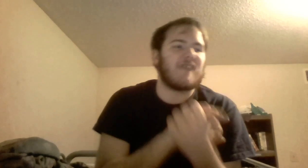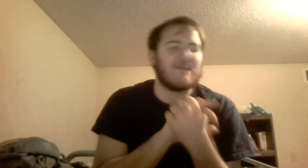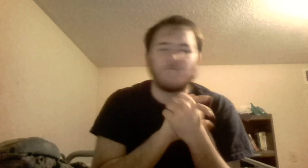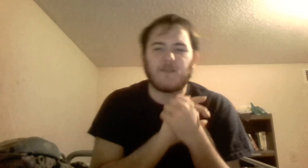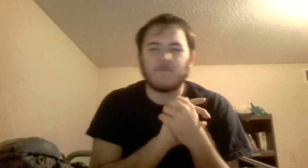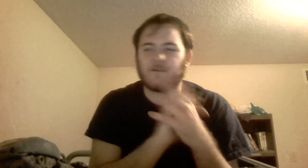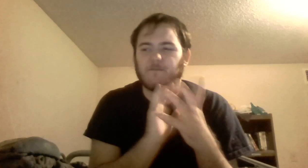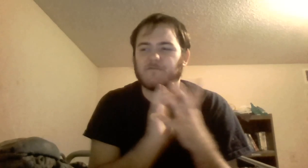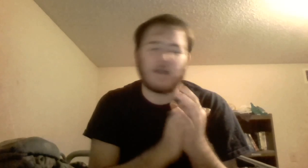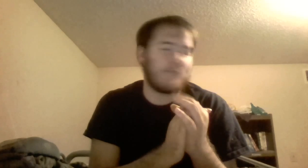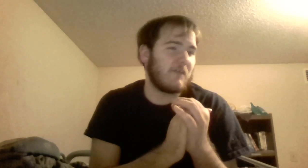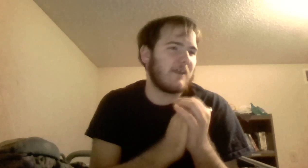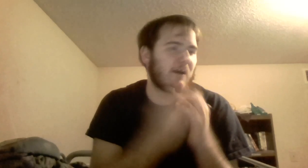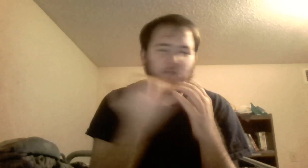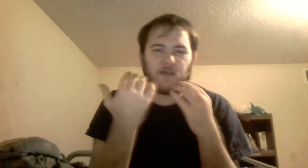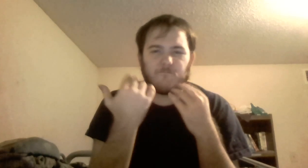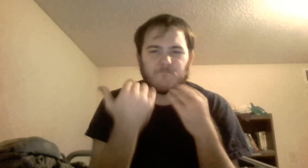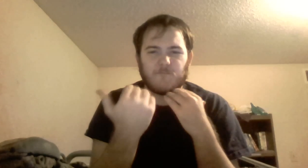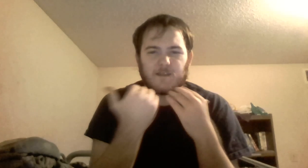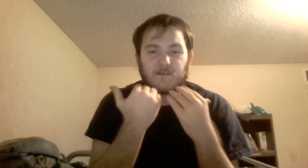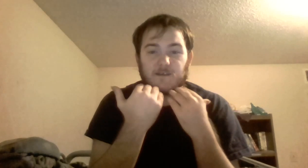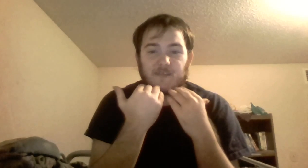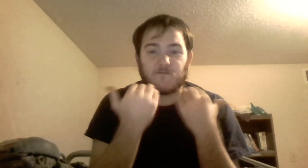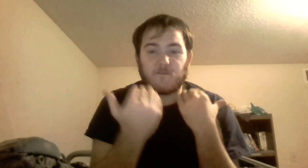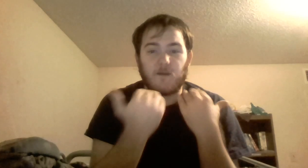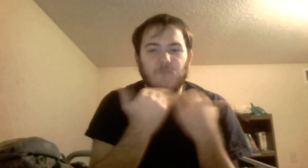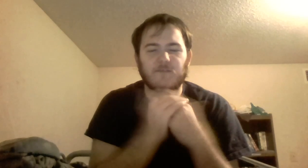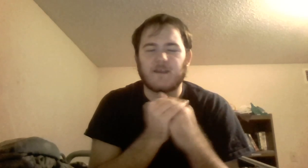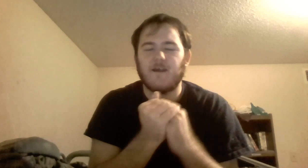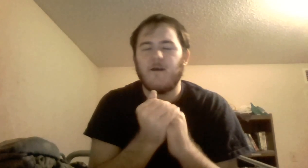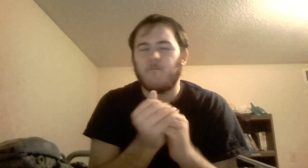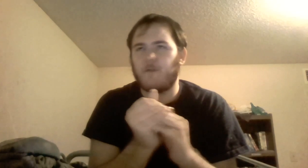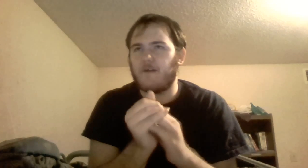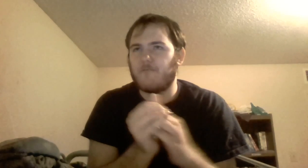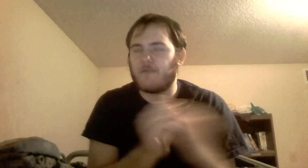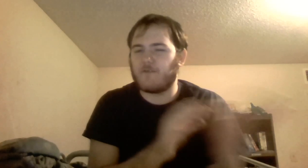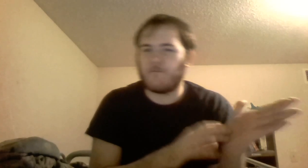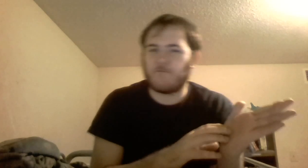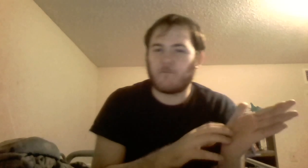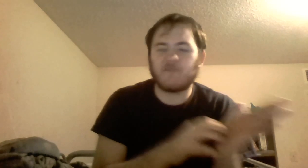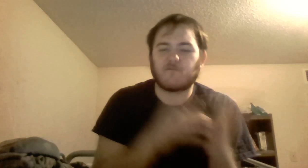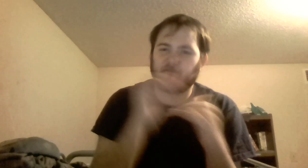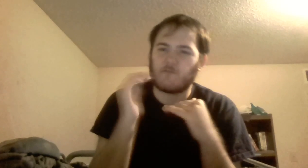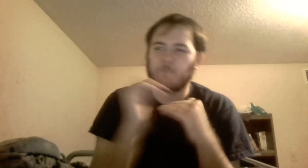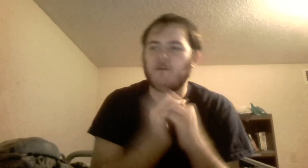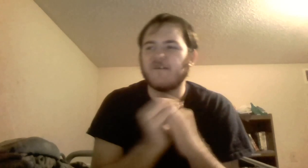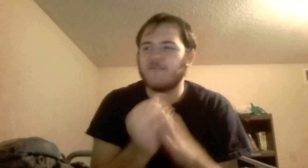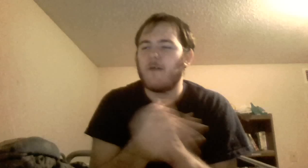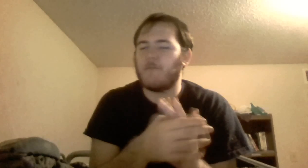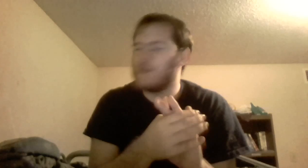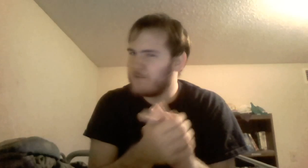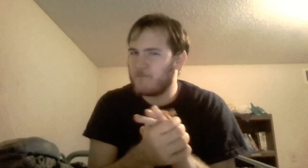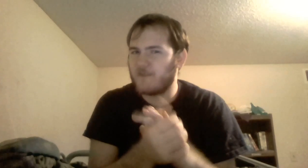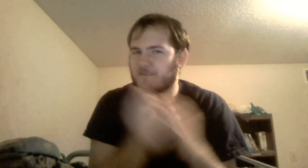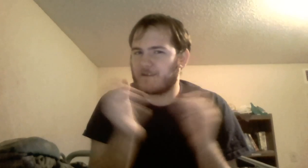that, you remind me from what you're reading, I think, I thought, hmm, maybe a cadet shows the mom thing, but they'd be able to throw a picture where she really fudged, but even the fudging,